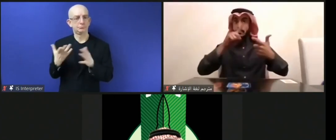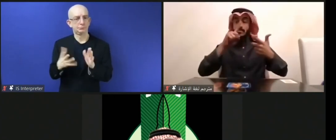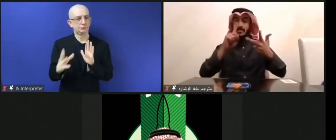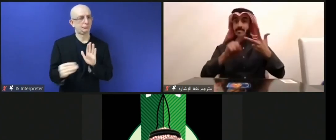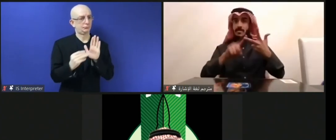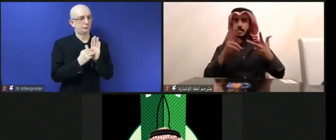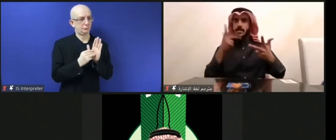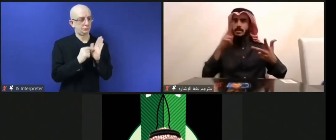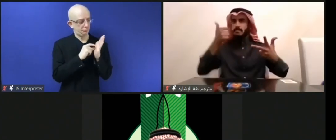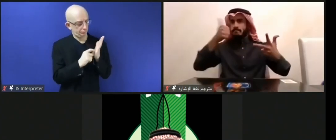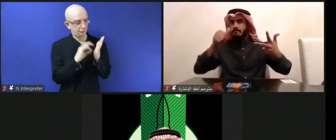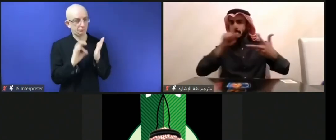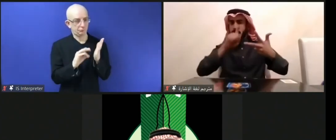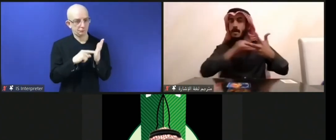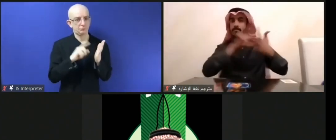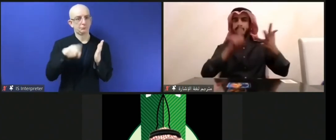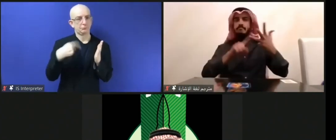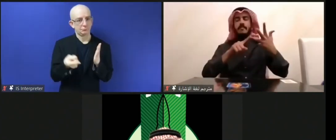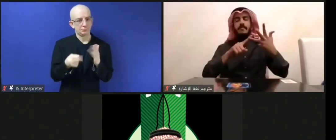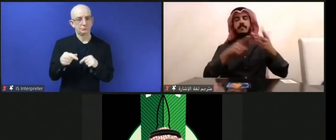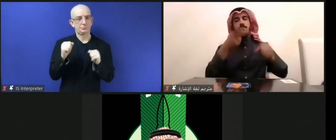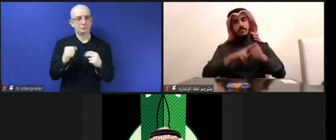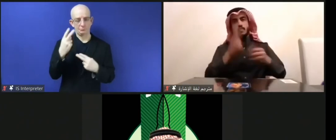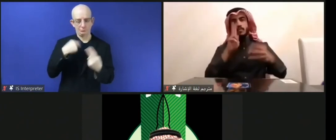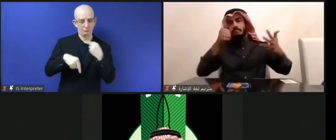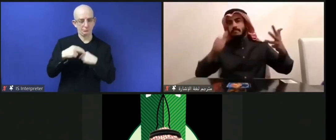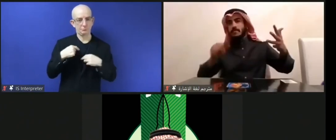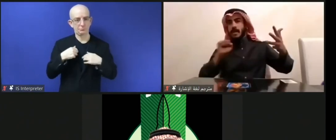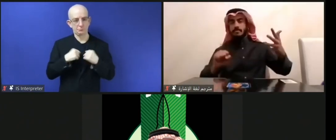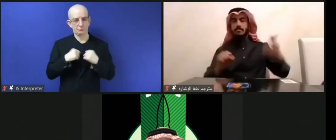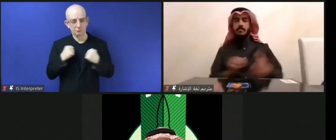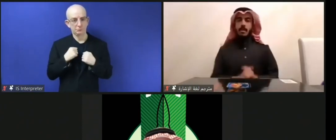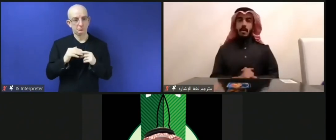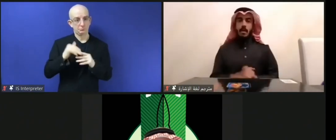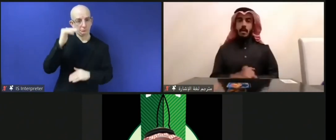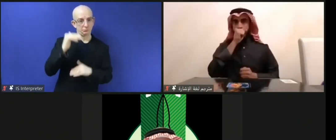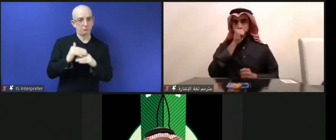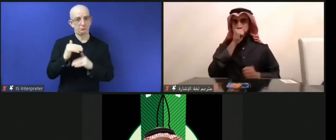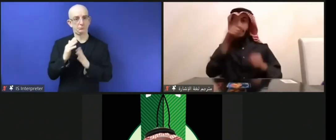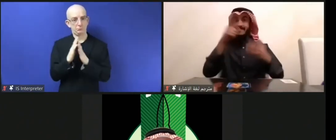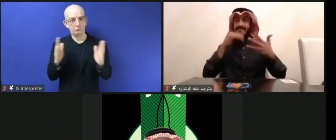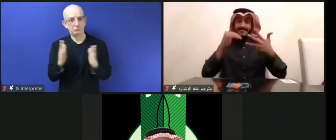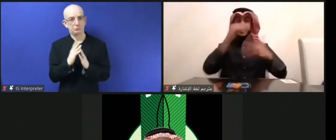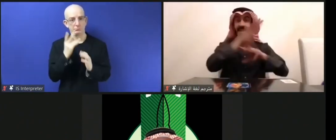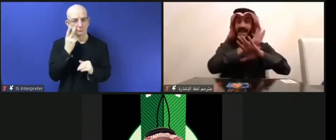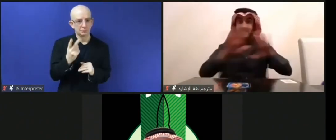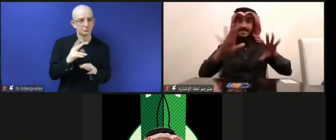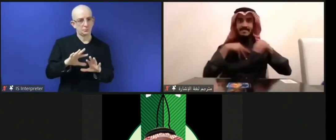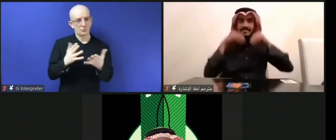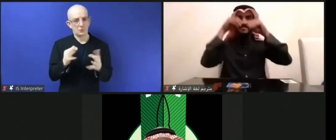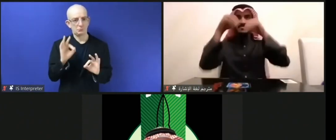evaluation. After the completing the journey, the entity will have the certificate, and there is